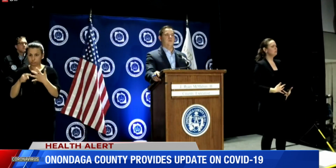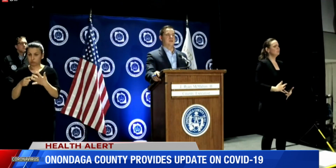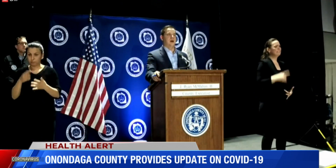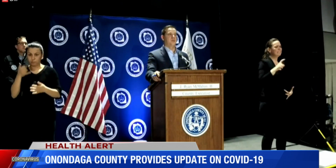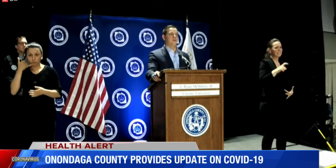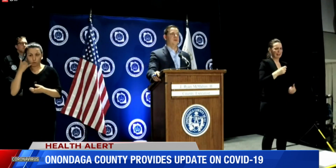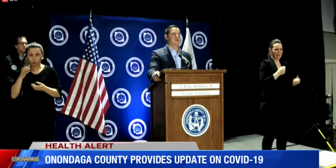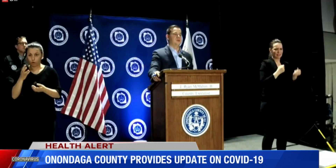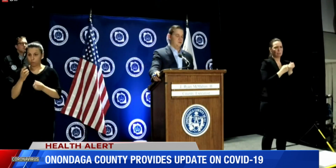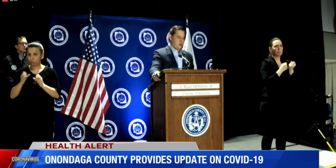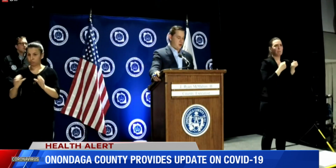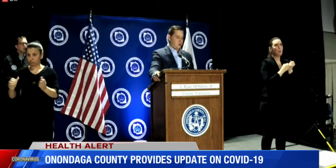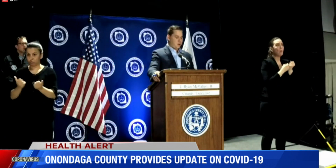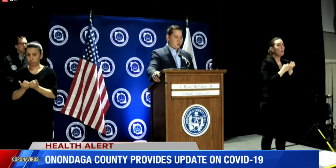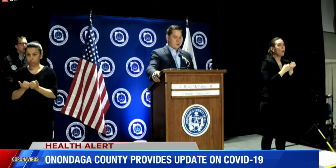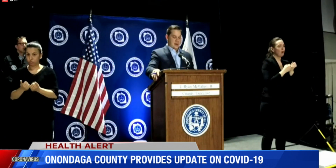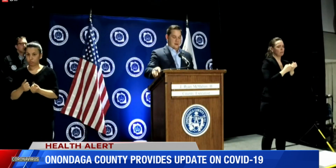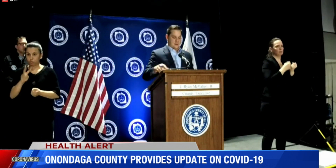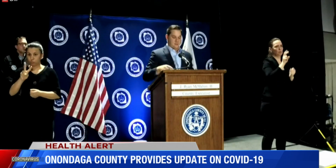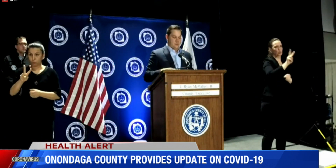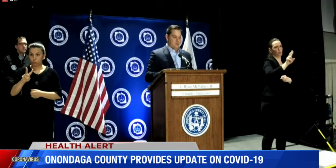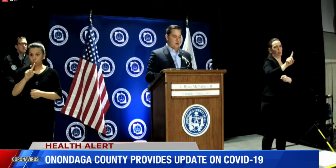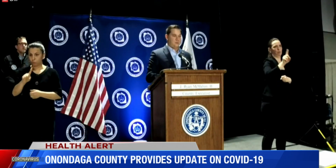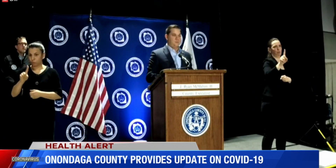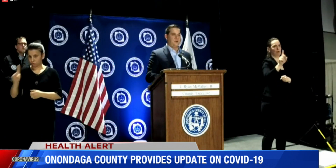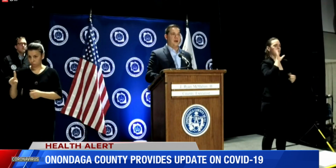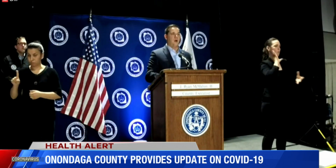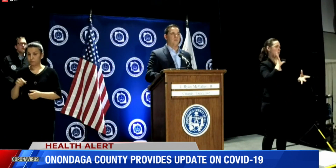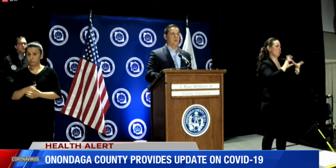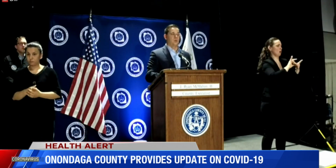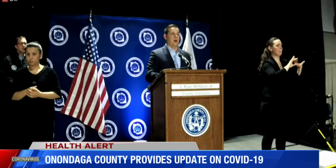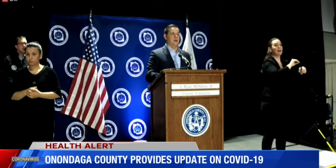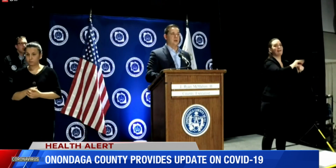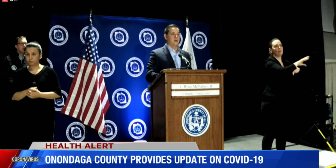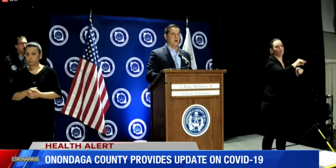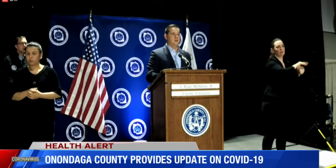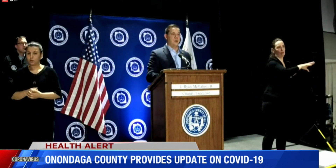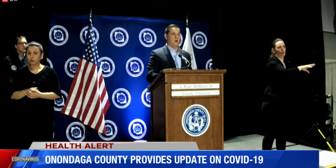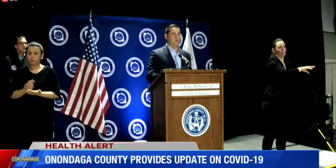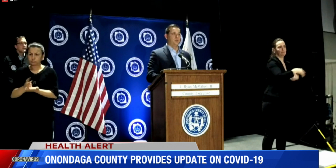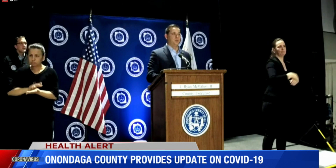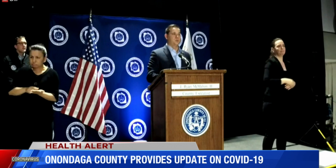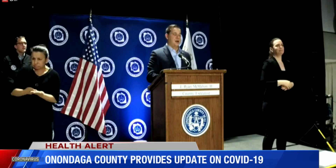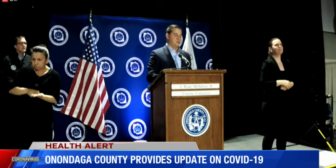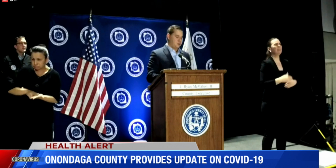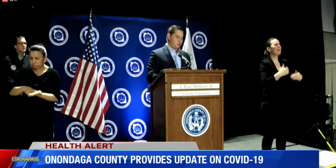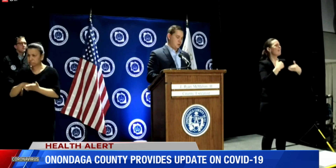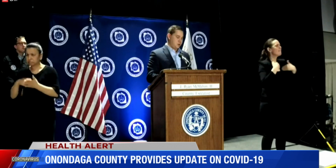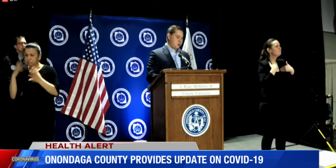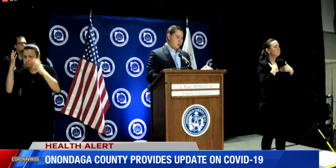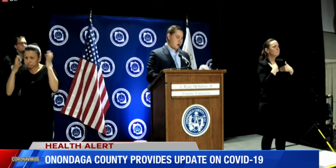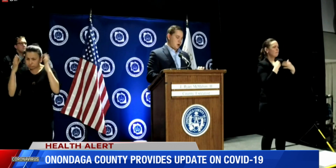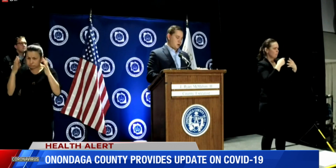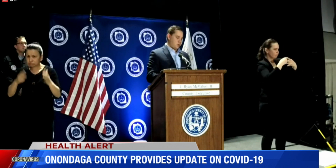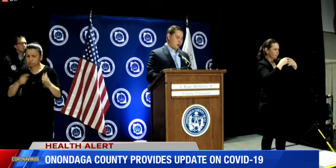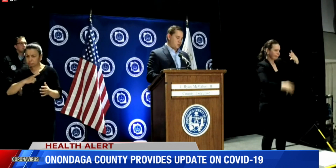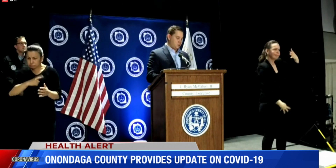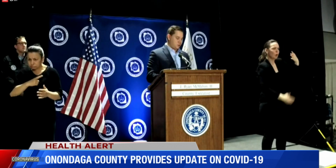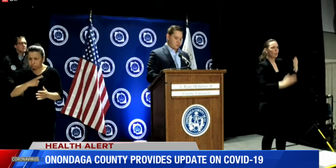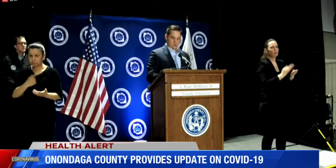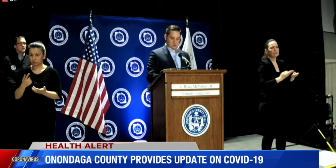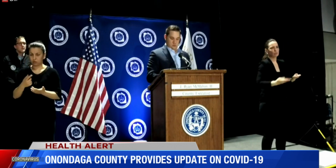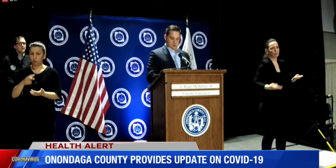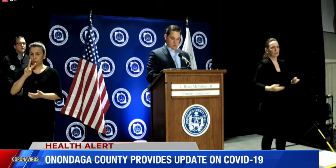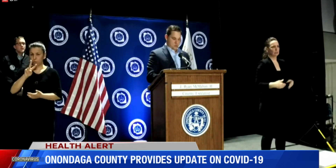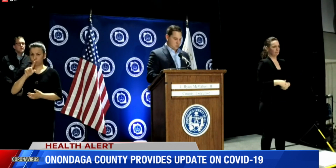We have mental health professionals there that can be very helpful, and they're ready to help you through this process.